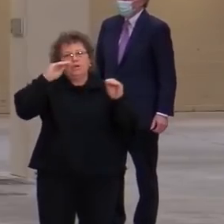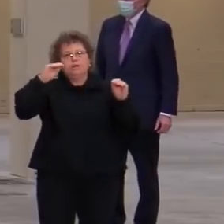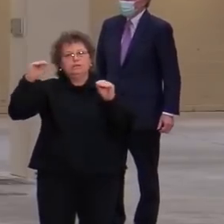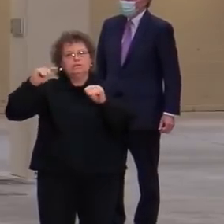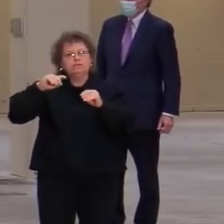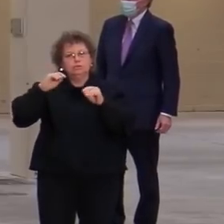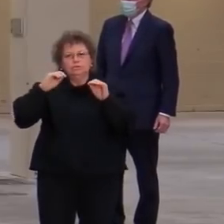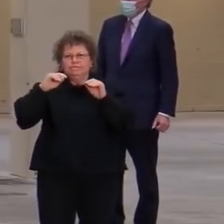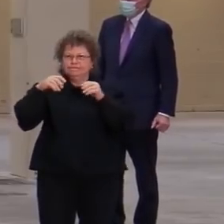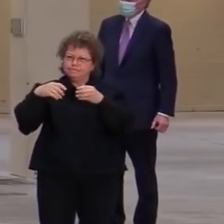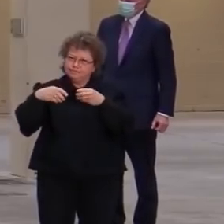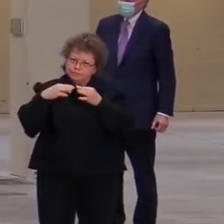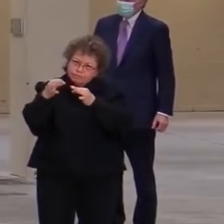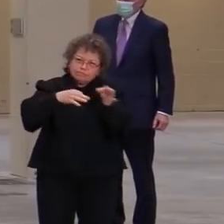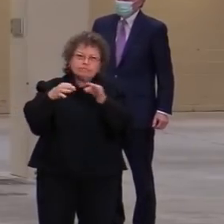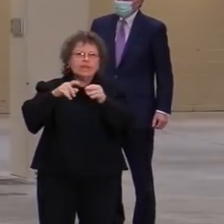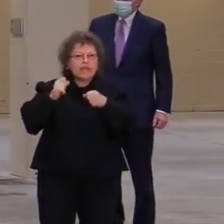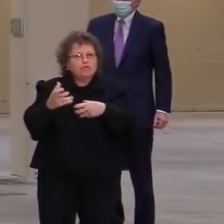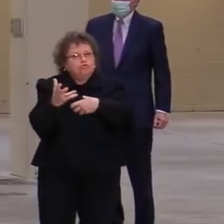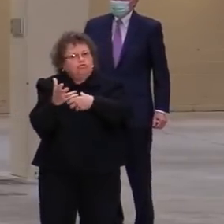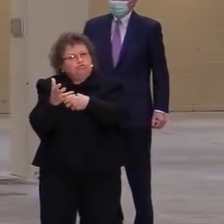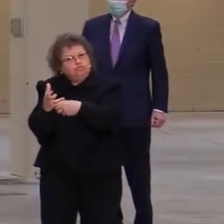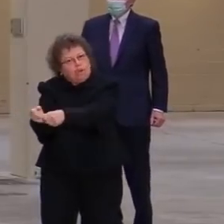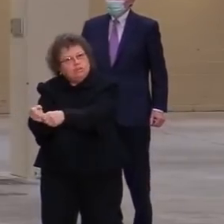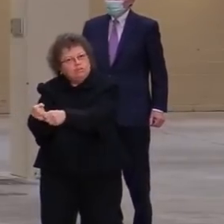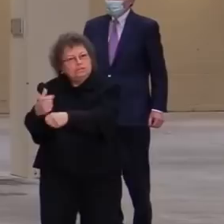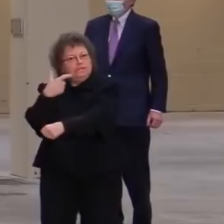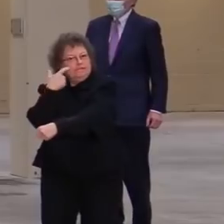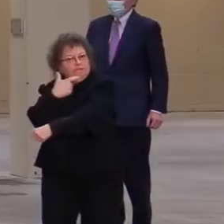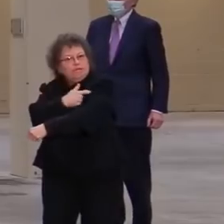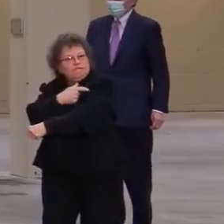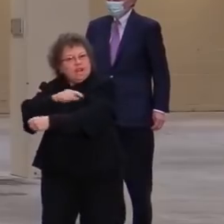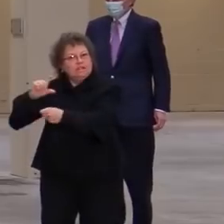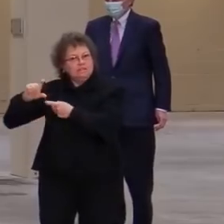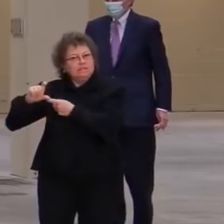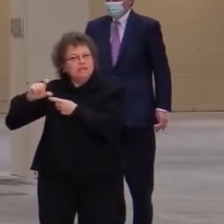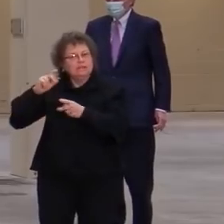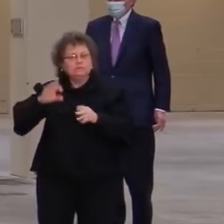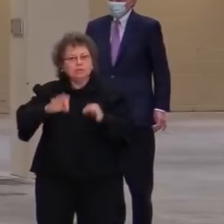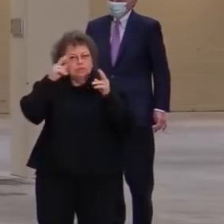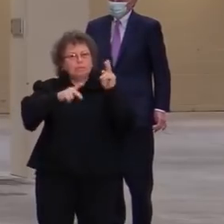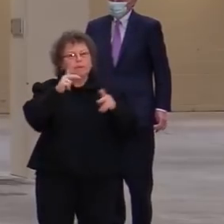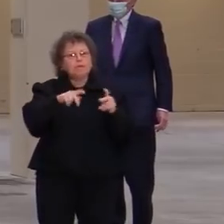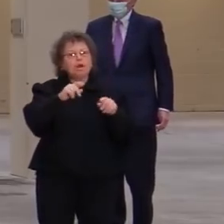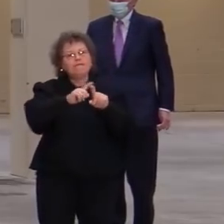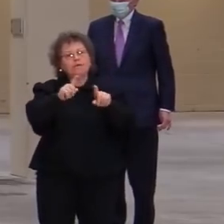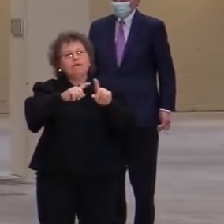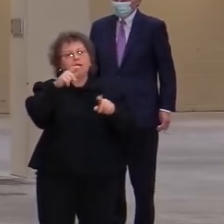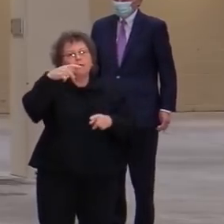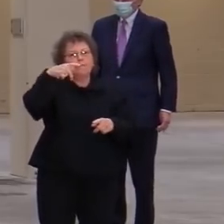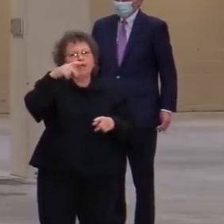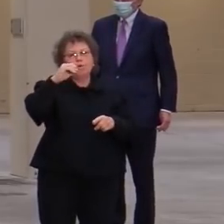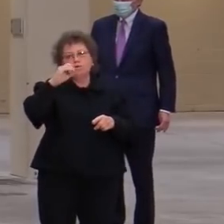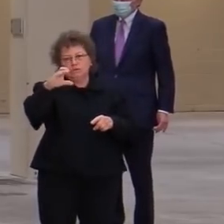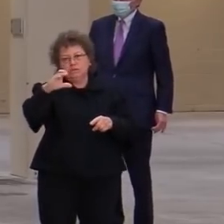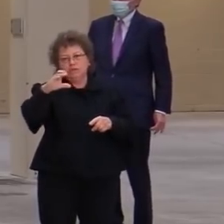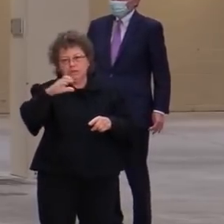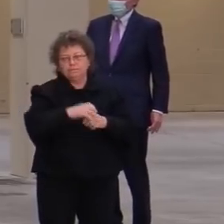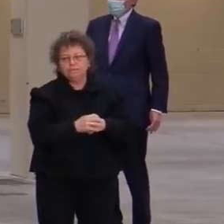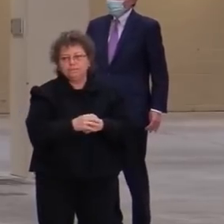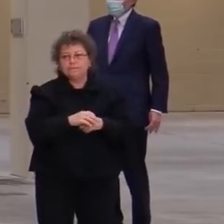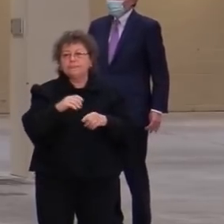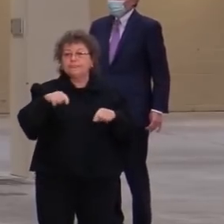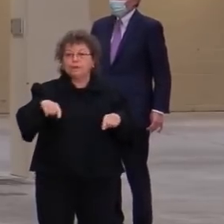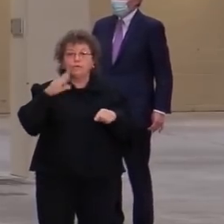the vaccine, especially for communities and people of color. The Department of Public Health launched a community liaison program